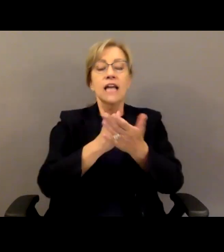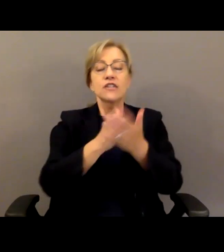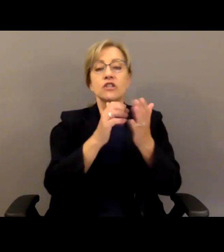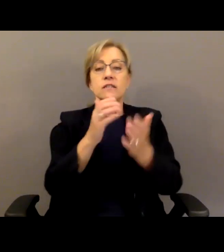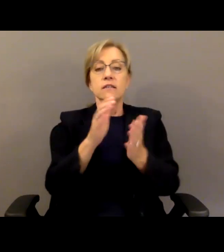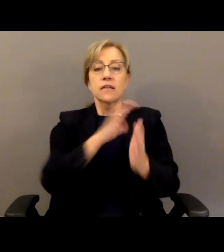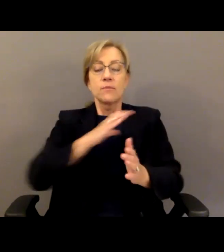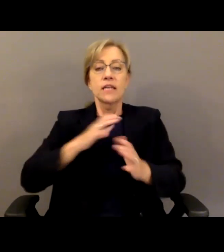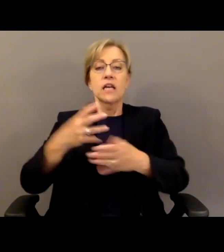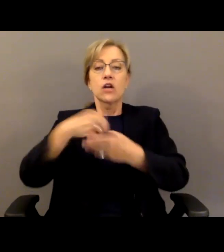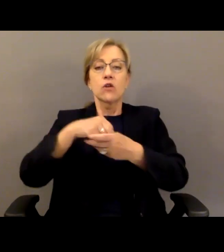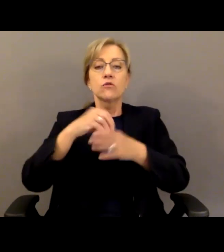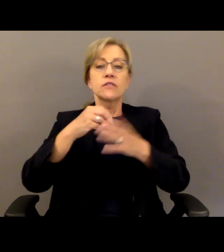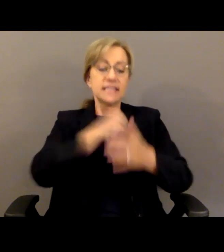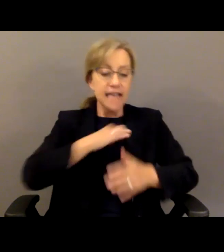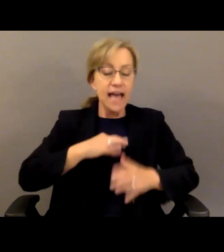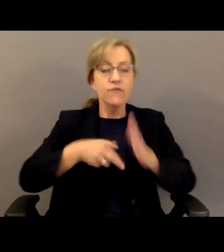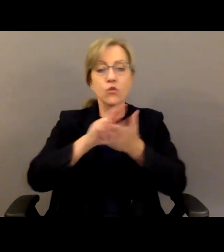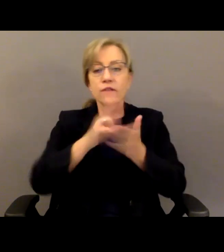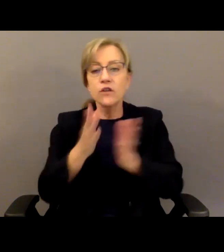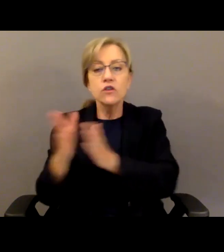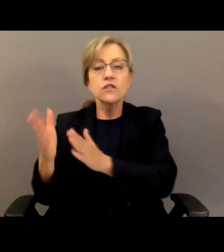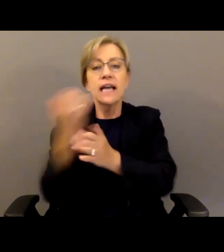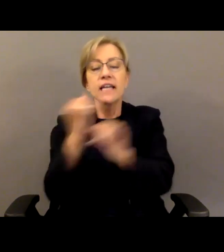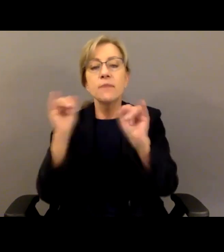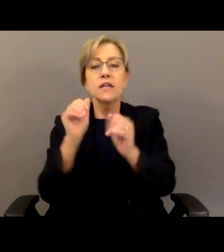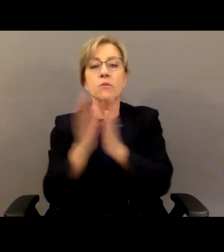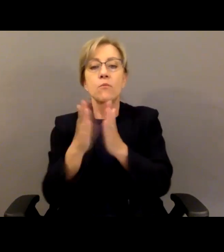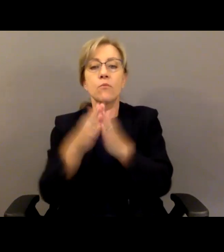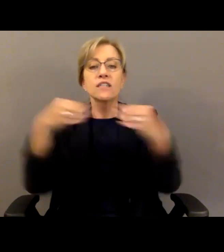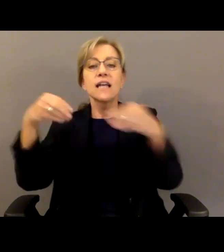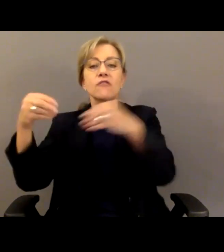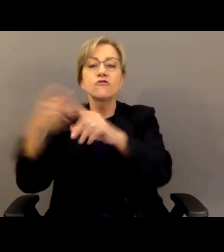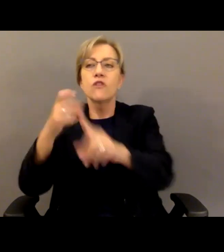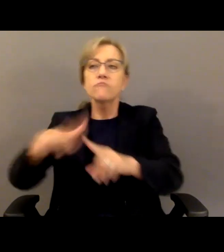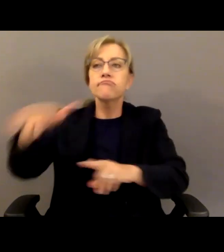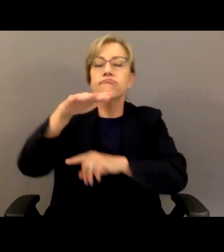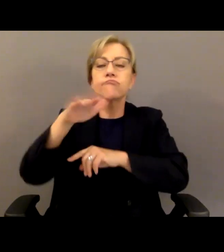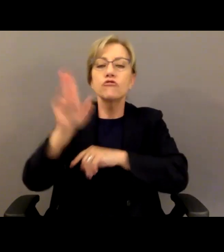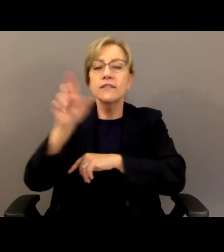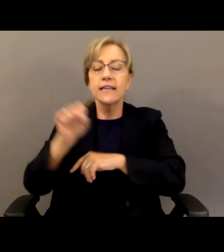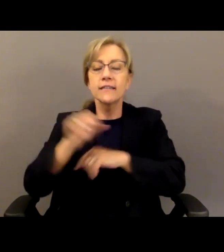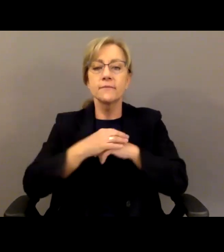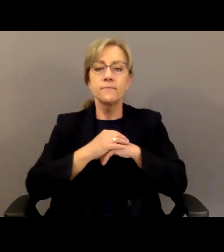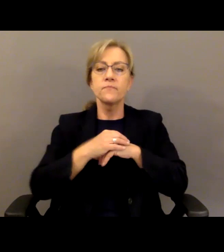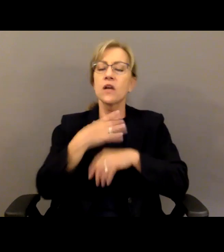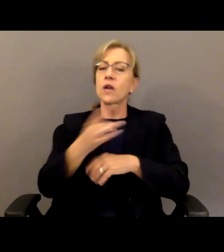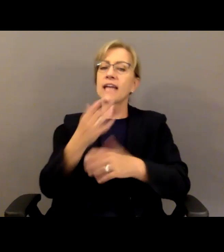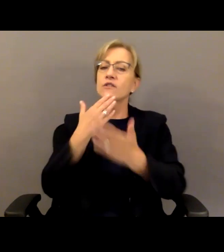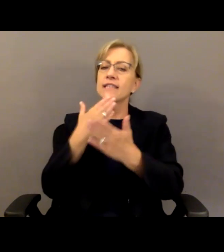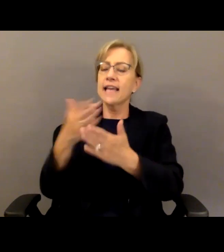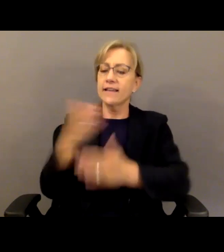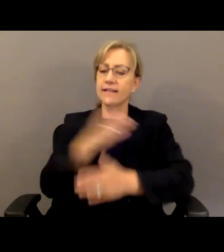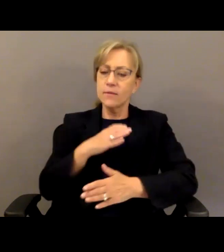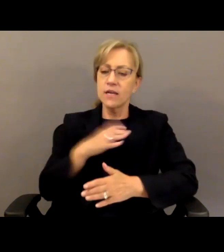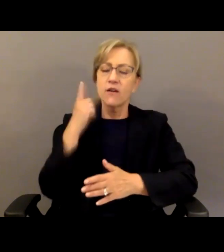staff and reviewers, and an independent bookseller from across the country. I want to thank this year's committee for their diligent,